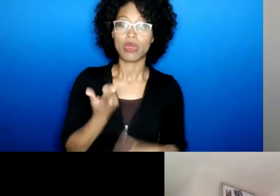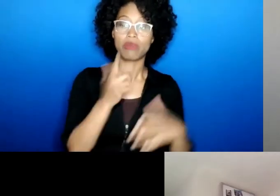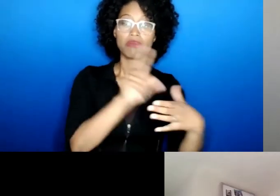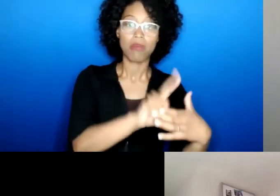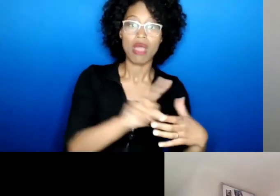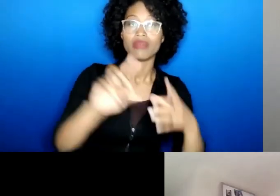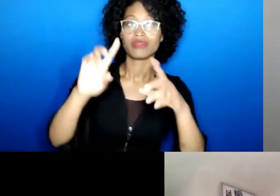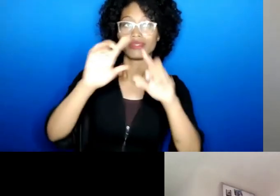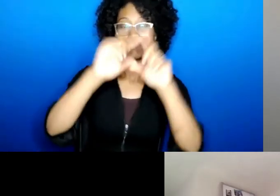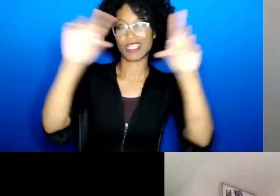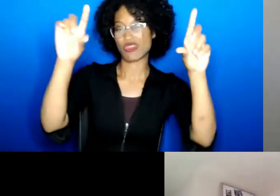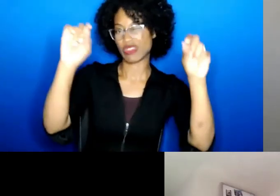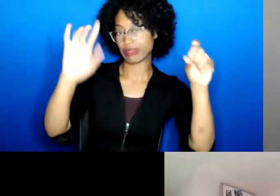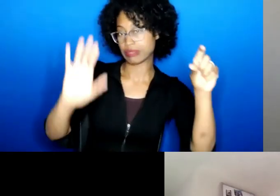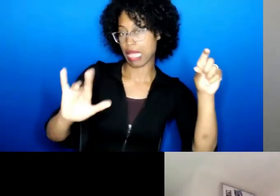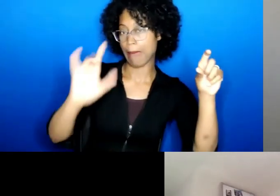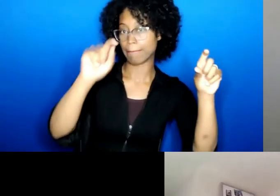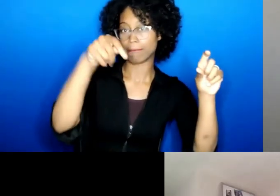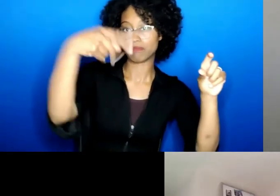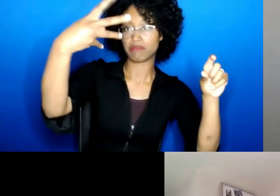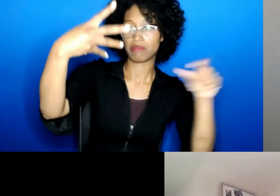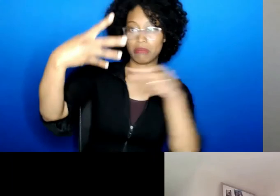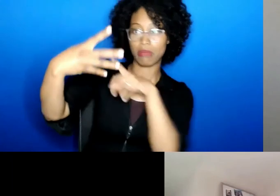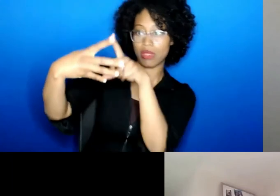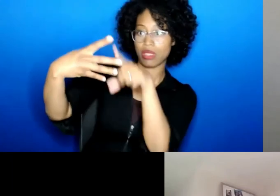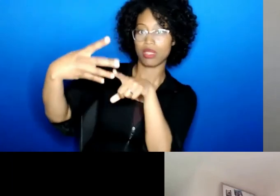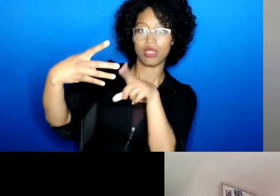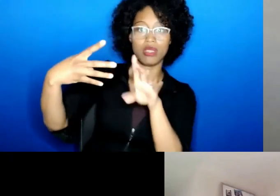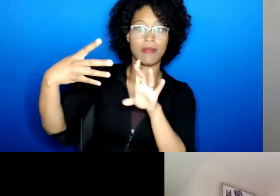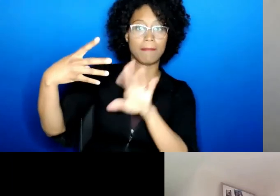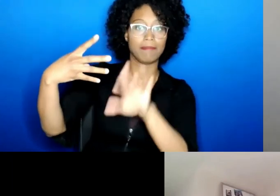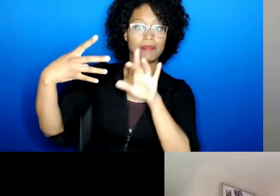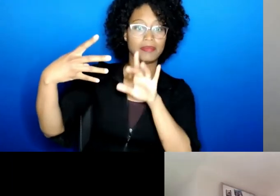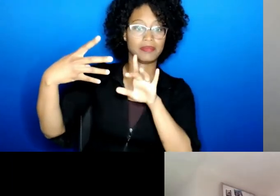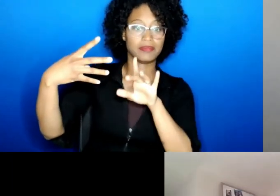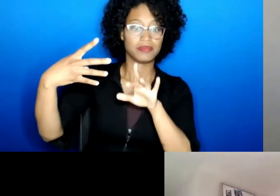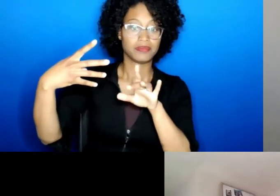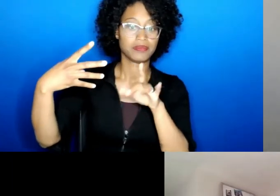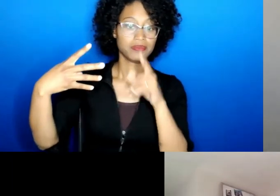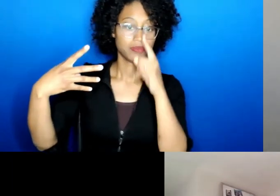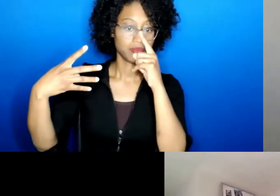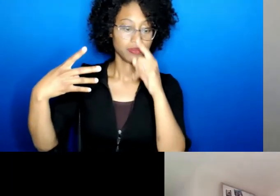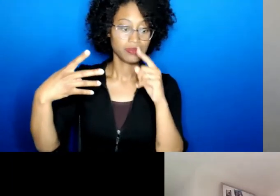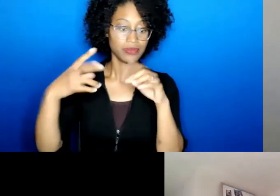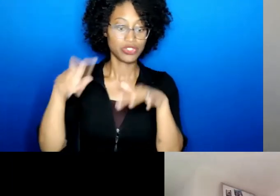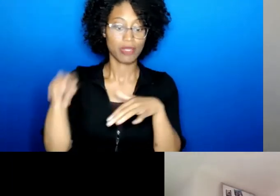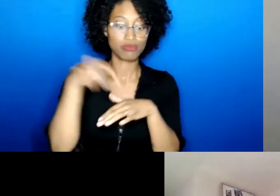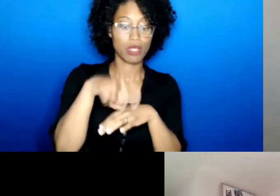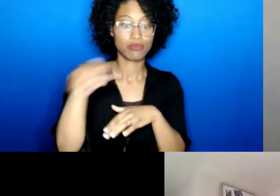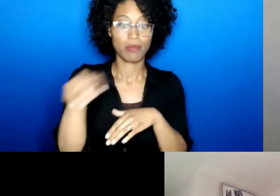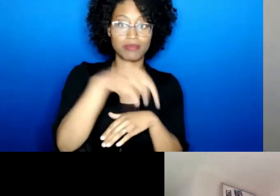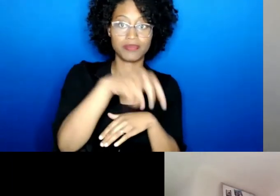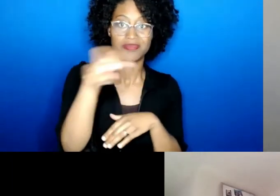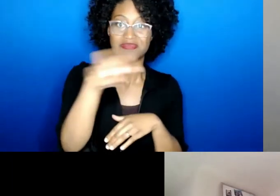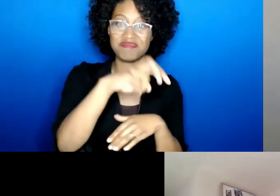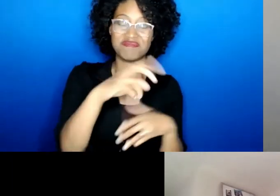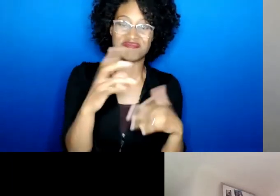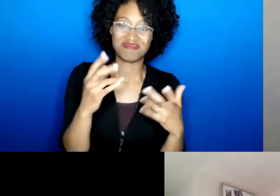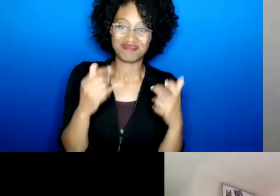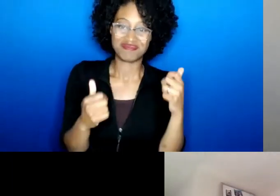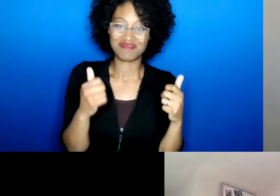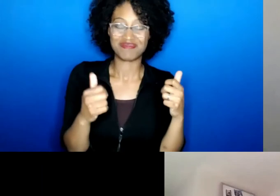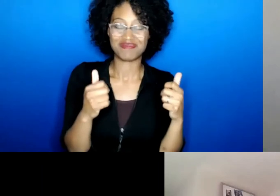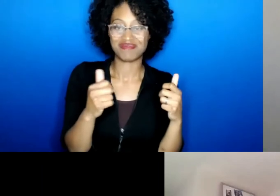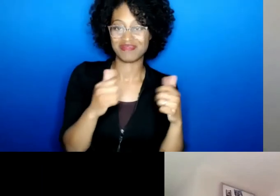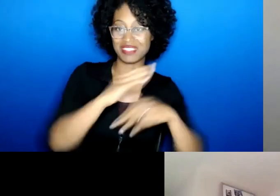and select the dropdown and kind of move through the tables. There might be a lot of action happening in one, and